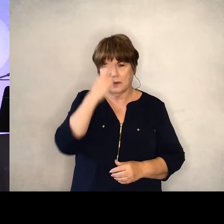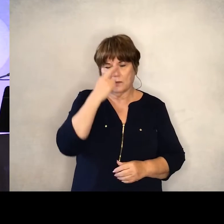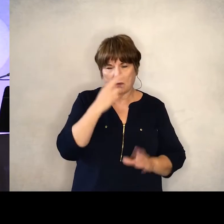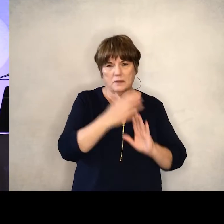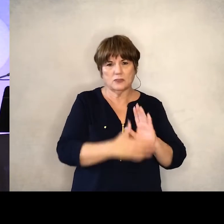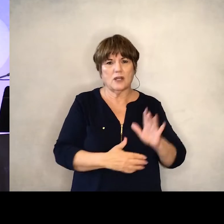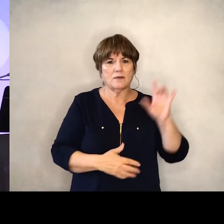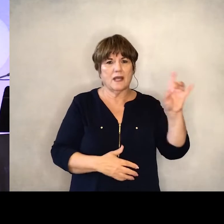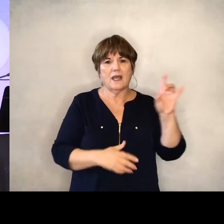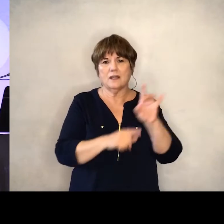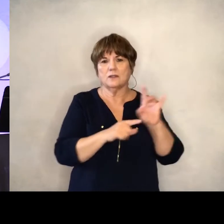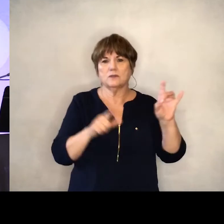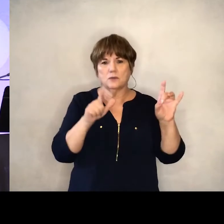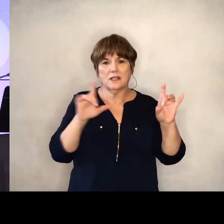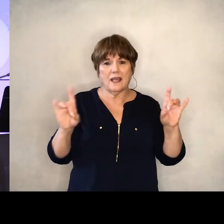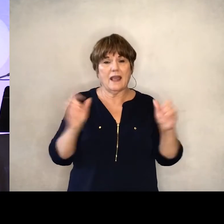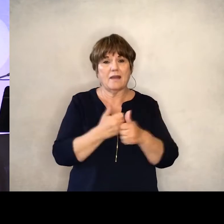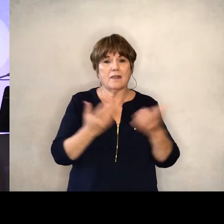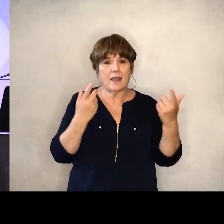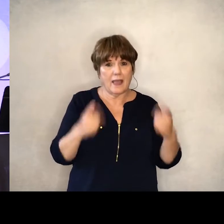say that everything that happens is good.